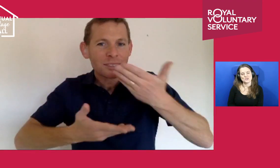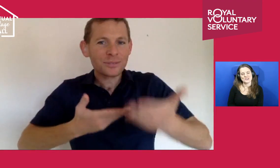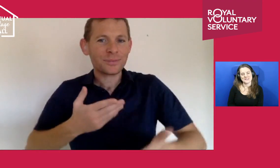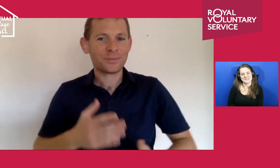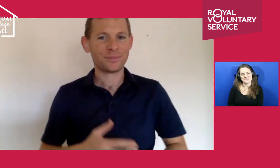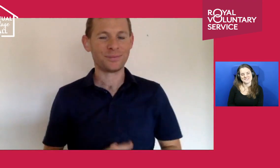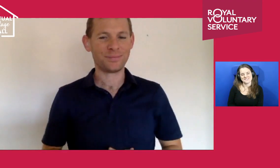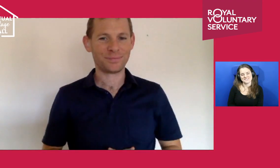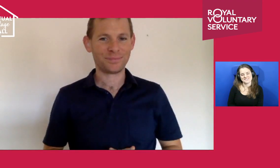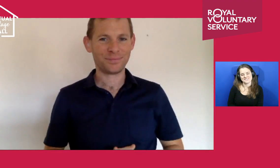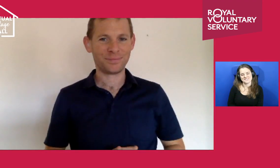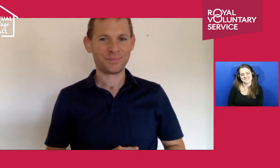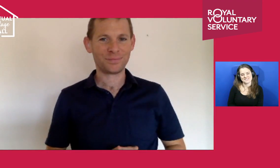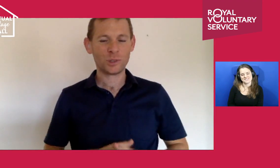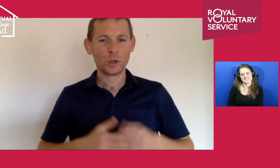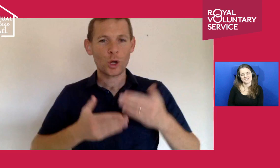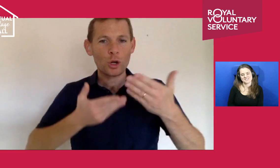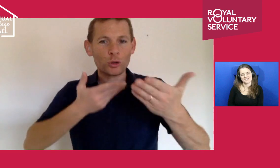Story.